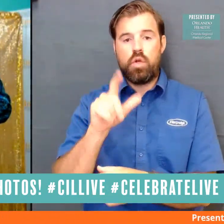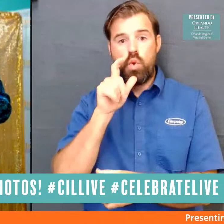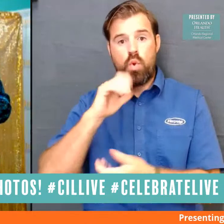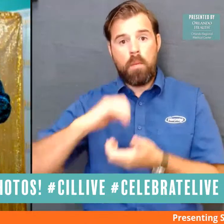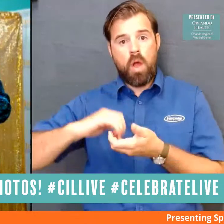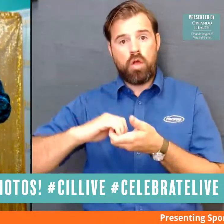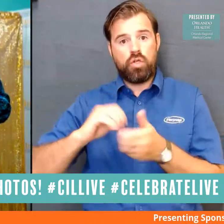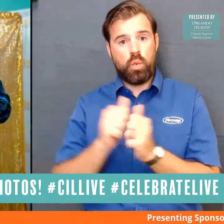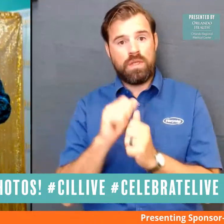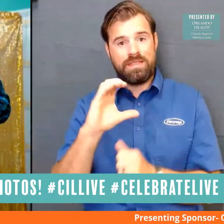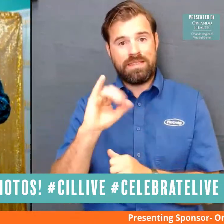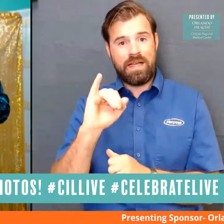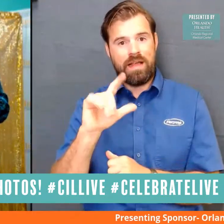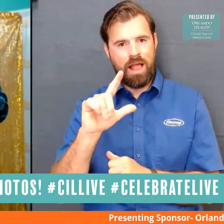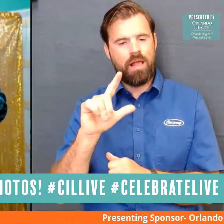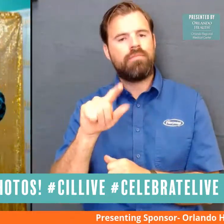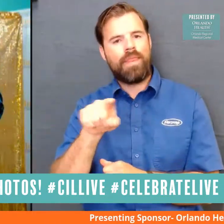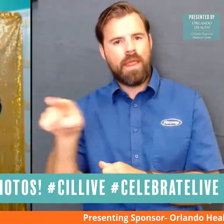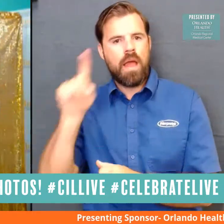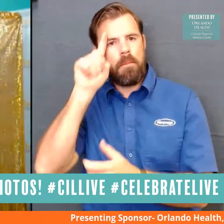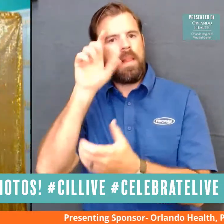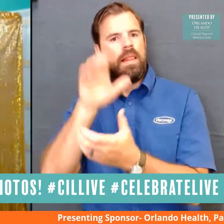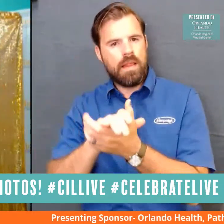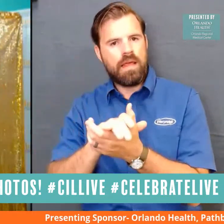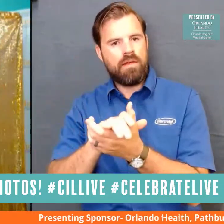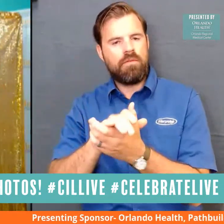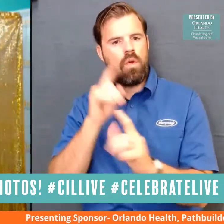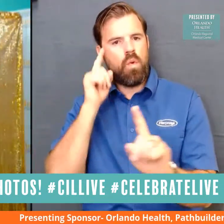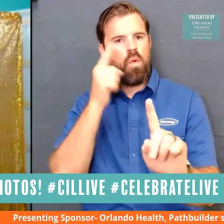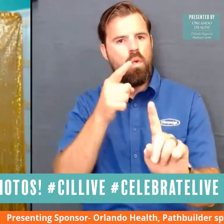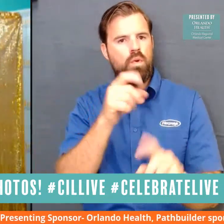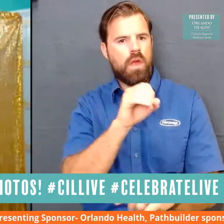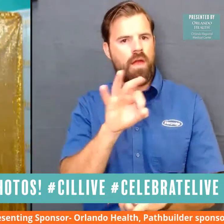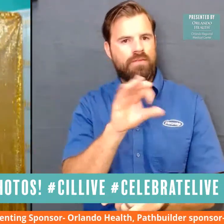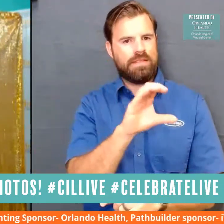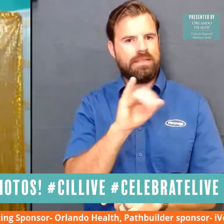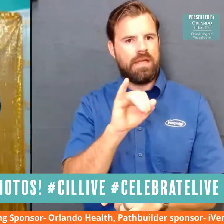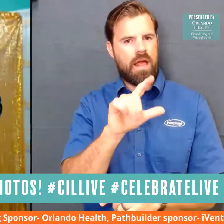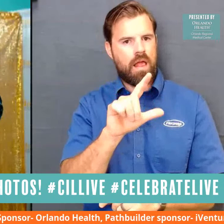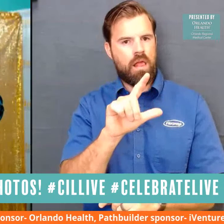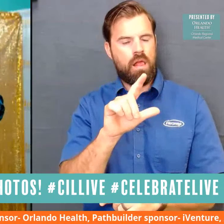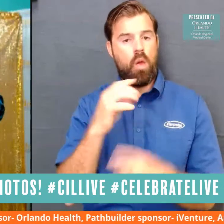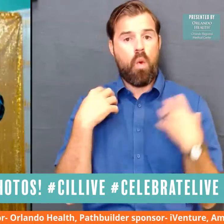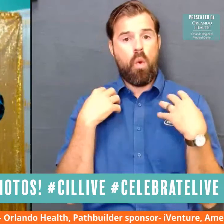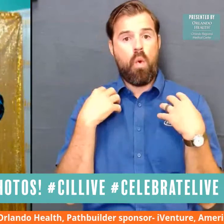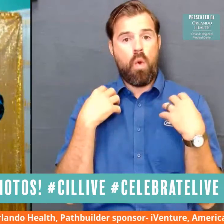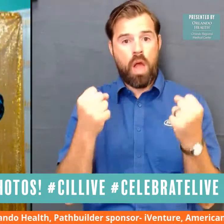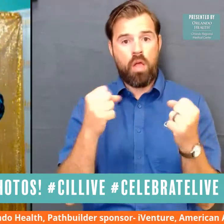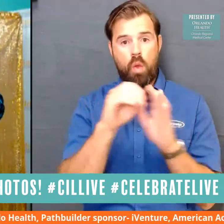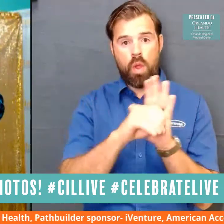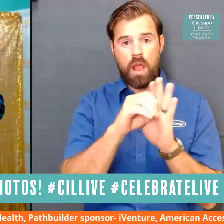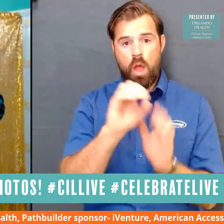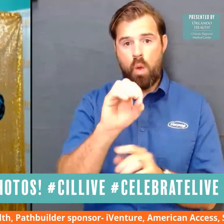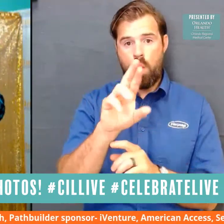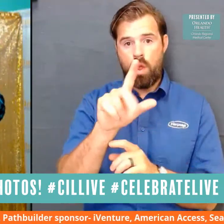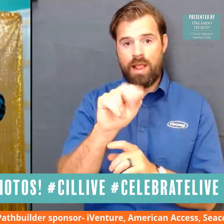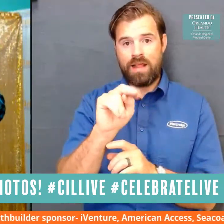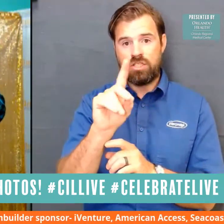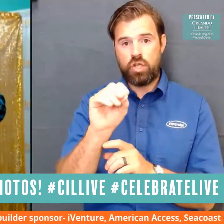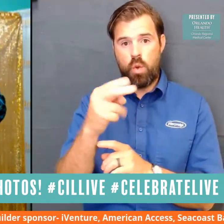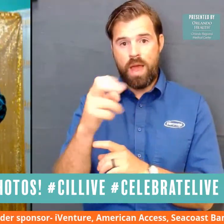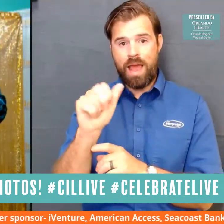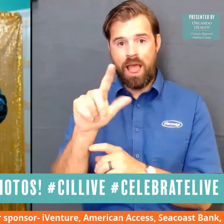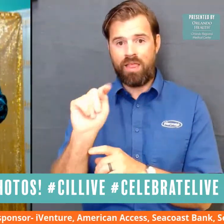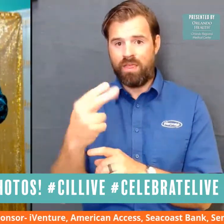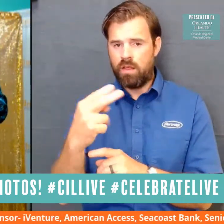it is safe to say that they believe in the work of CIL. Orlando Health is truly invested in their community and in the work